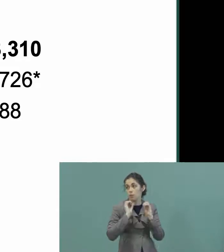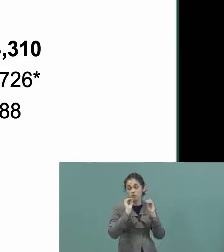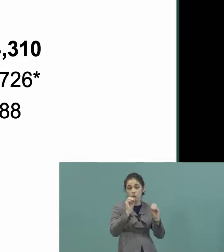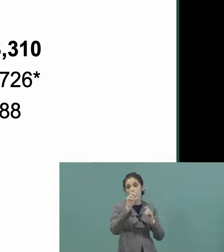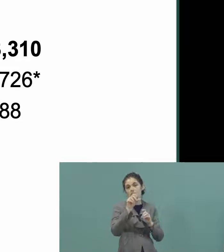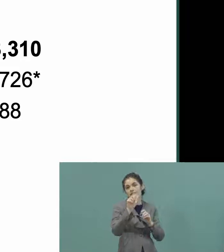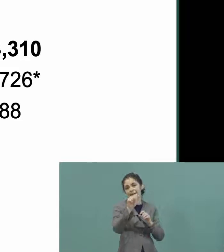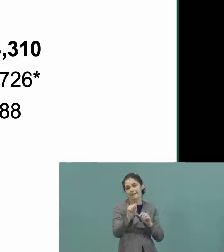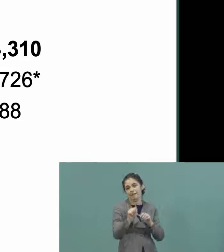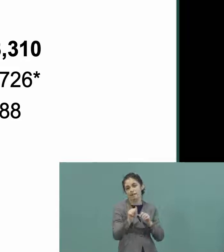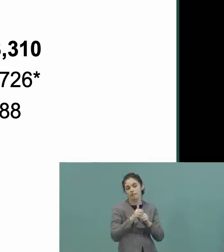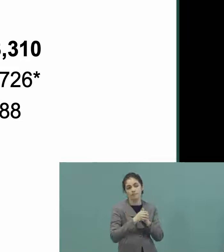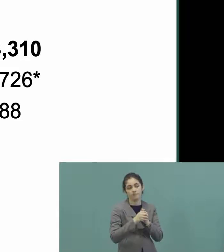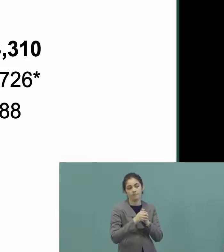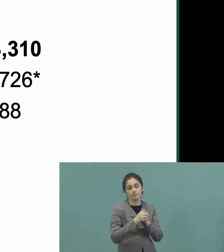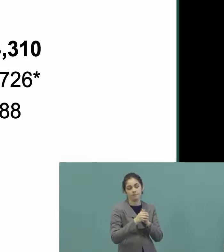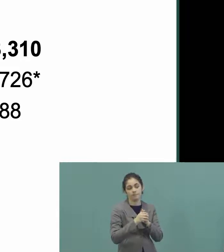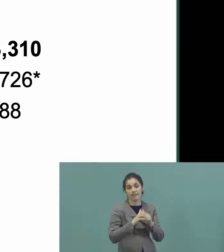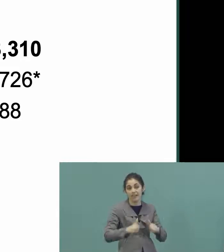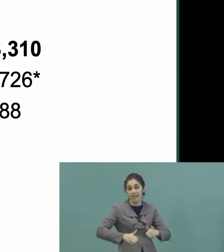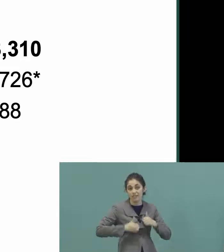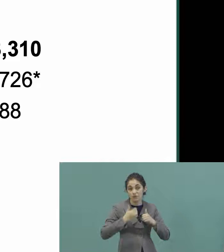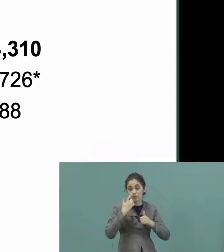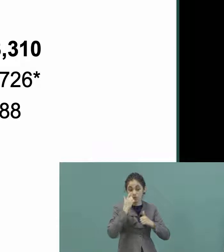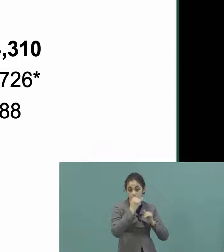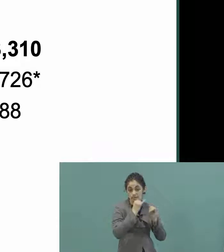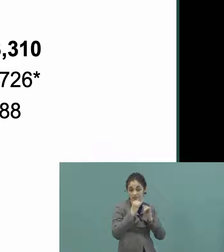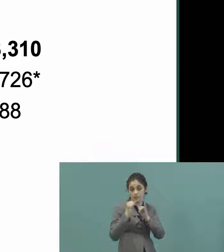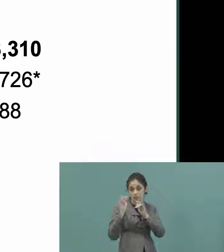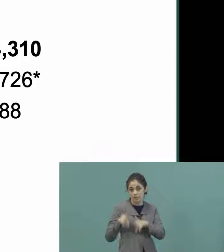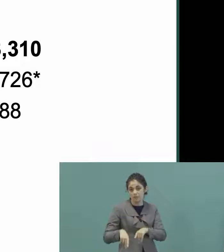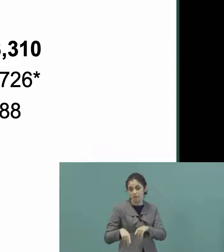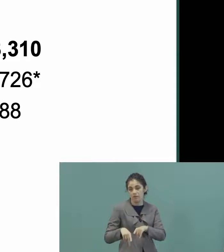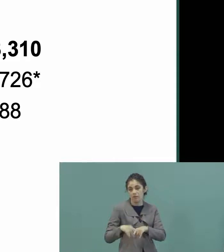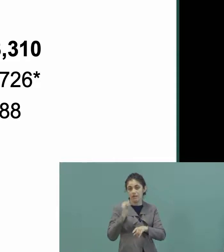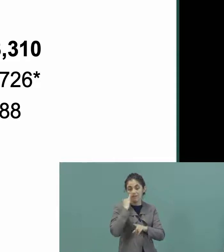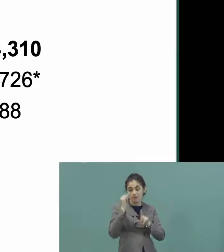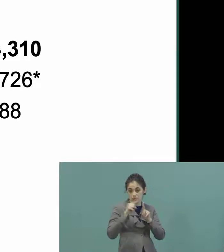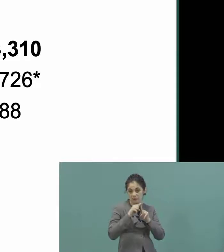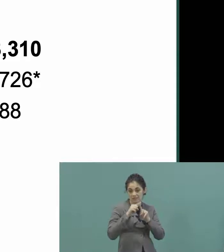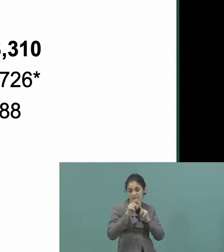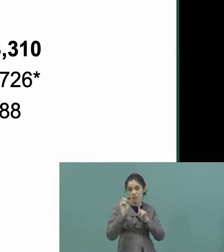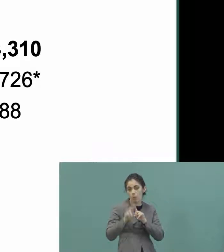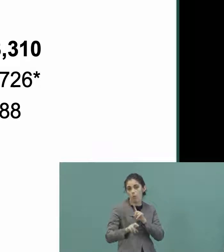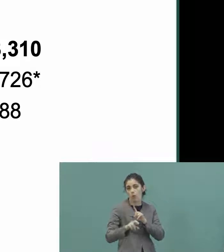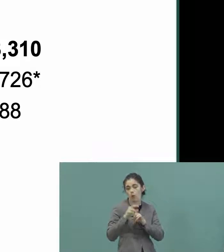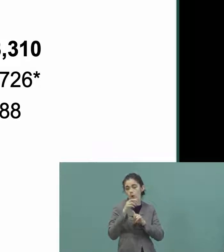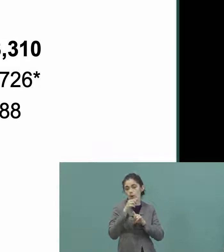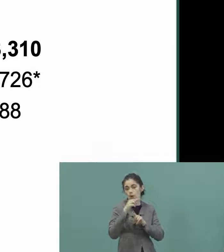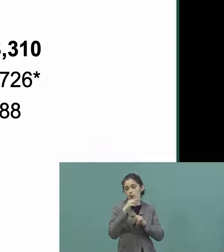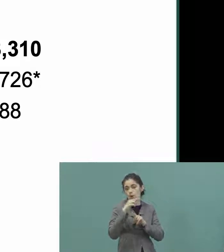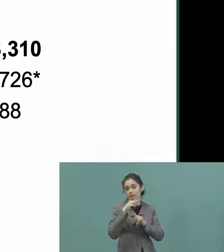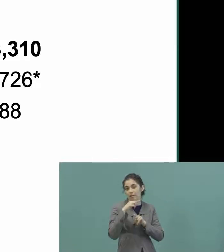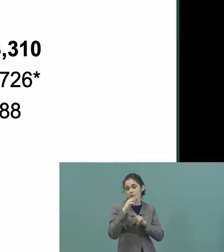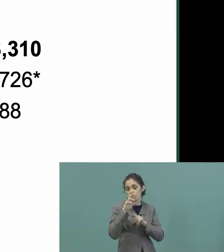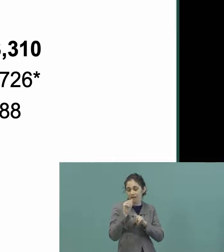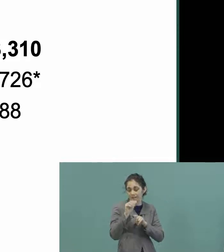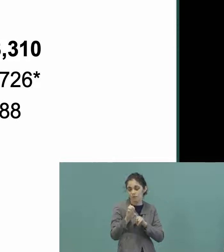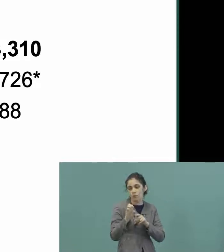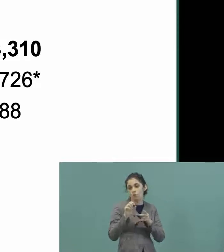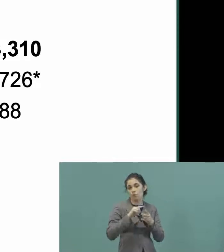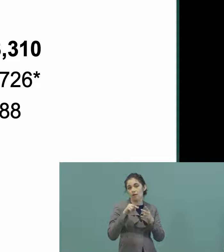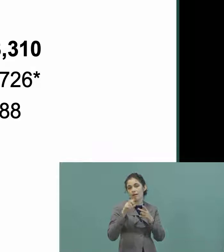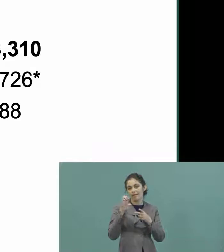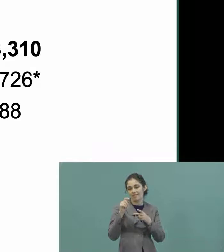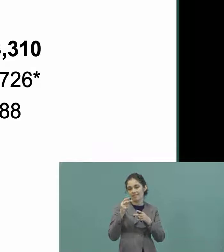data around the addresses of these individuals unless they're positive, or their race or their ethnicity. So we're hoping to